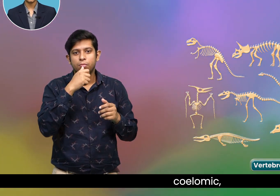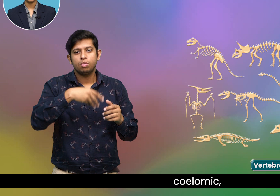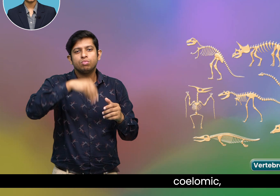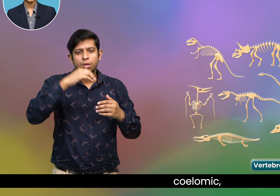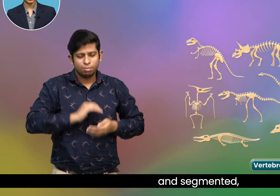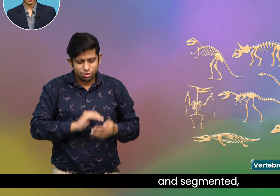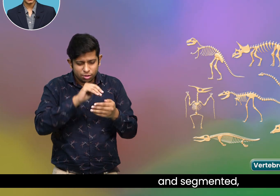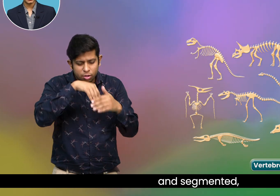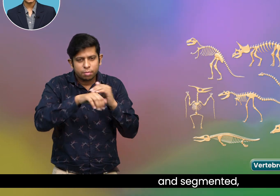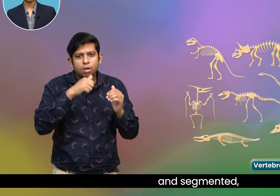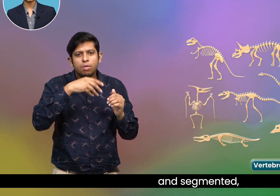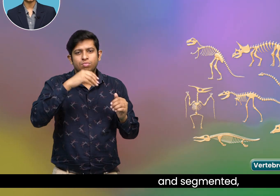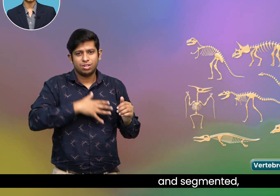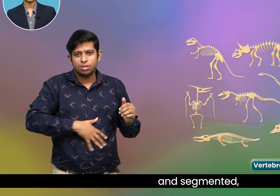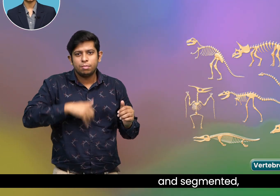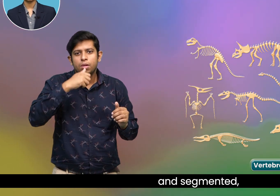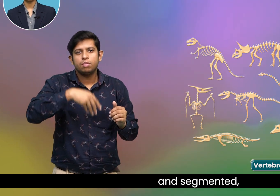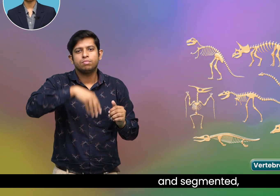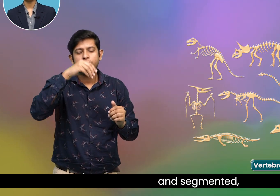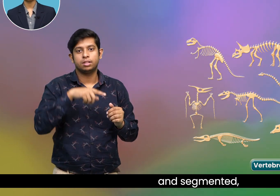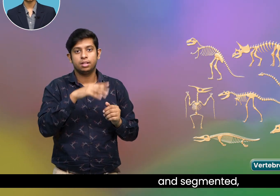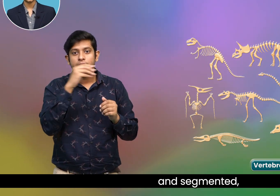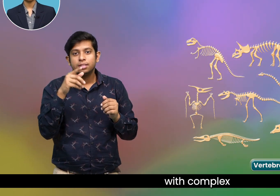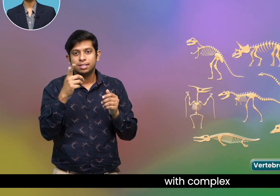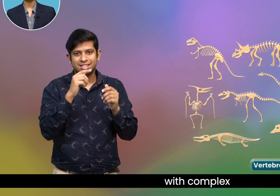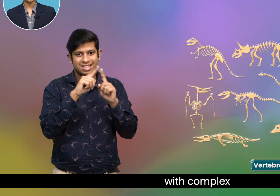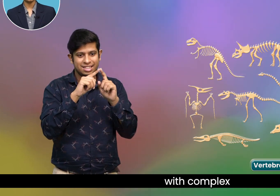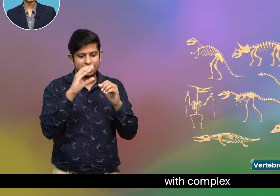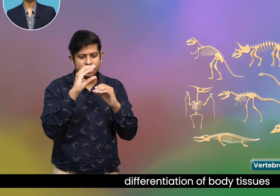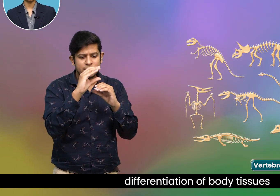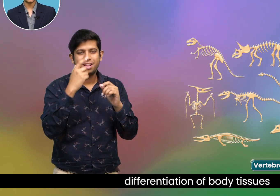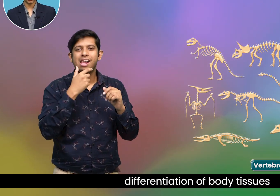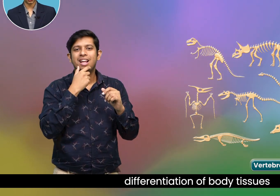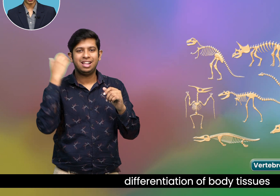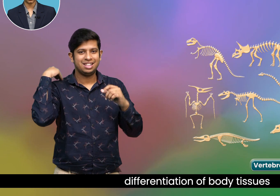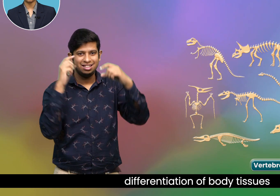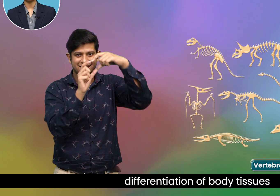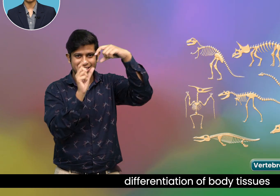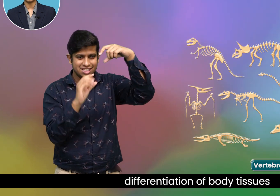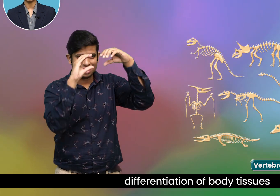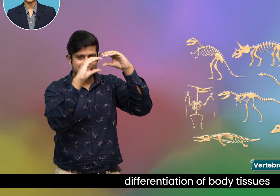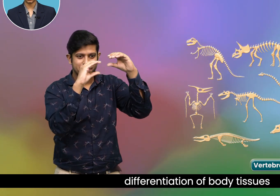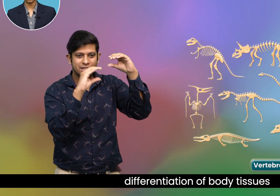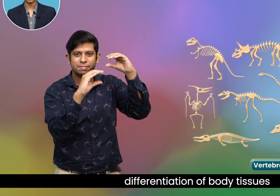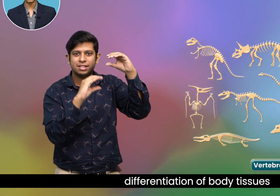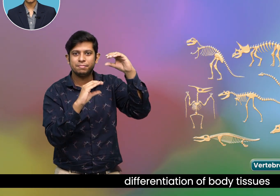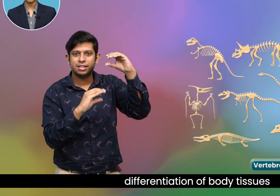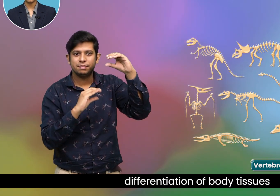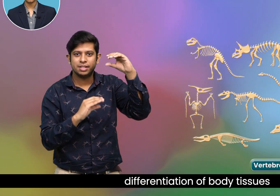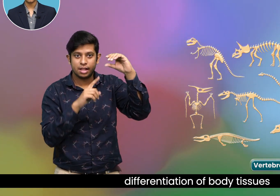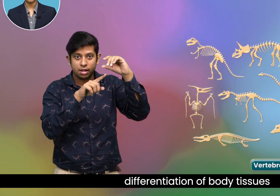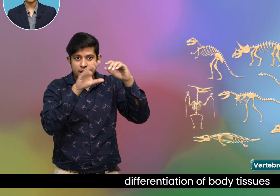coelomic and segmented, with complex differentiation of body